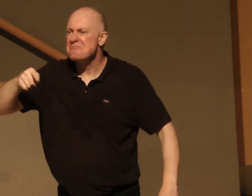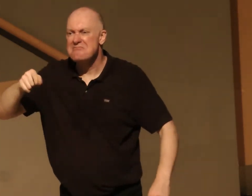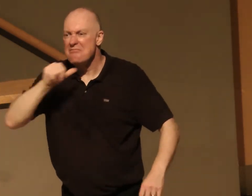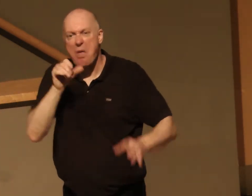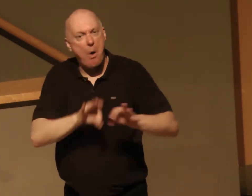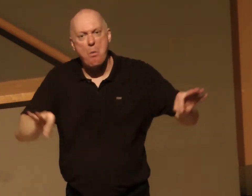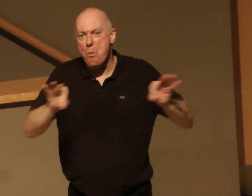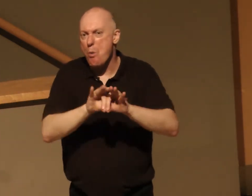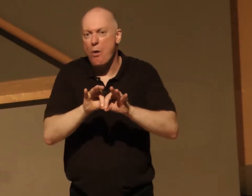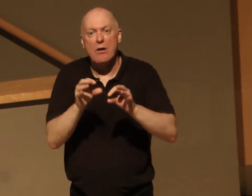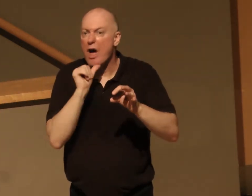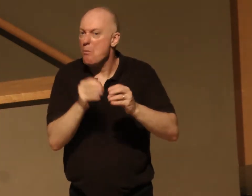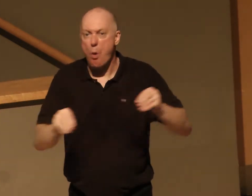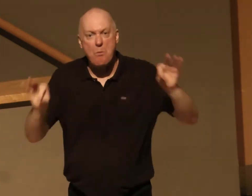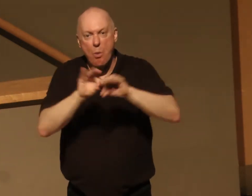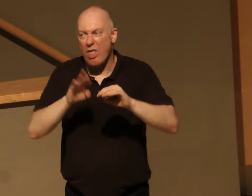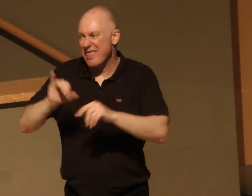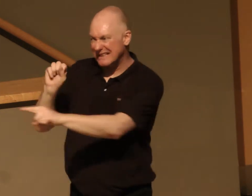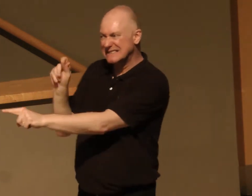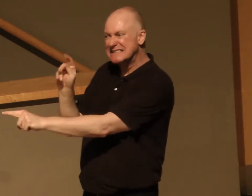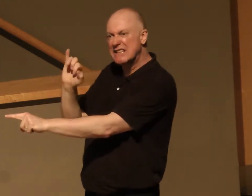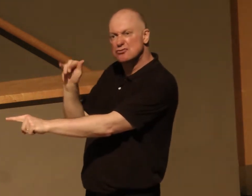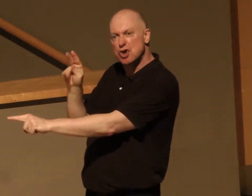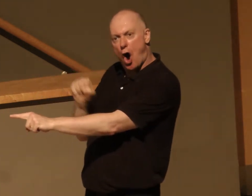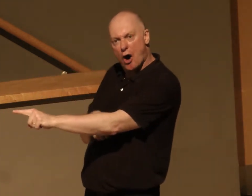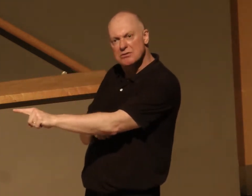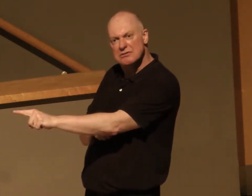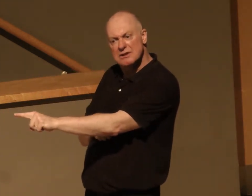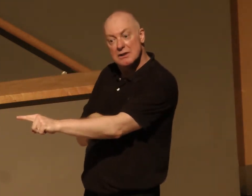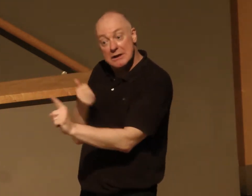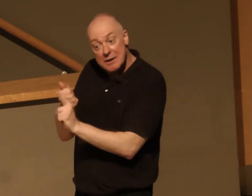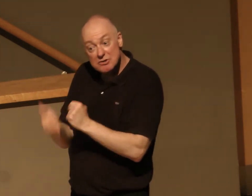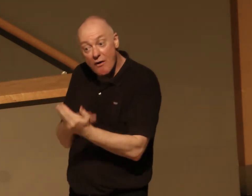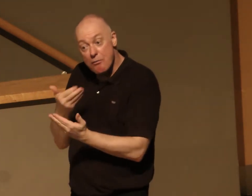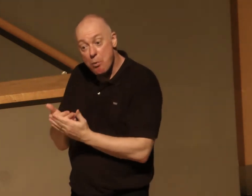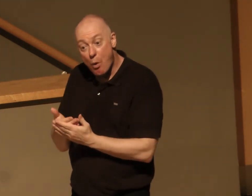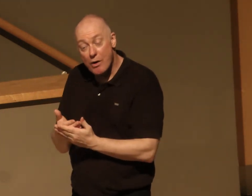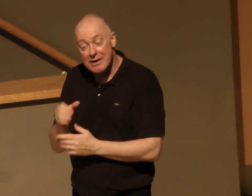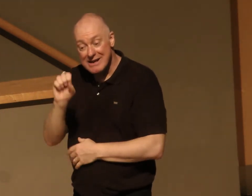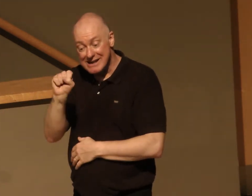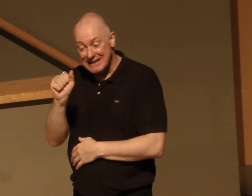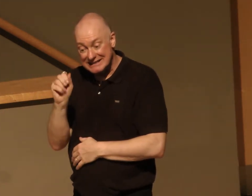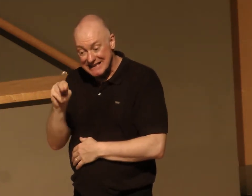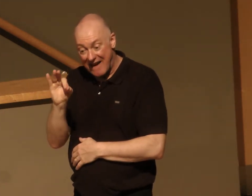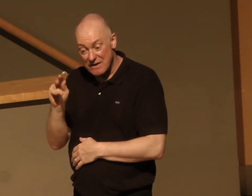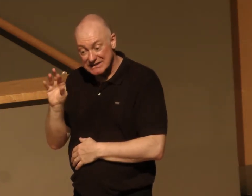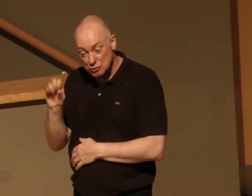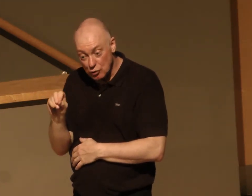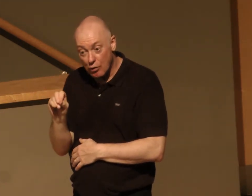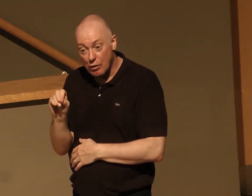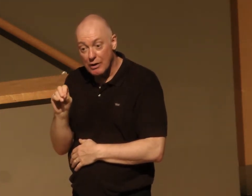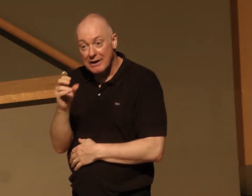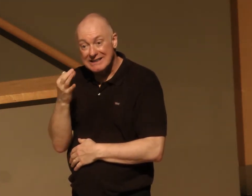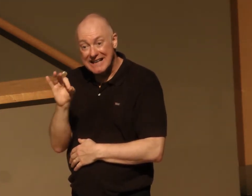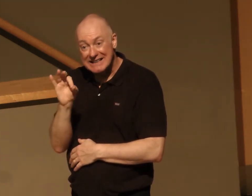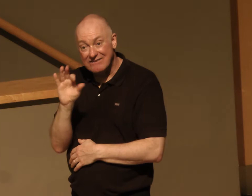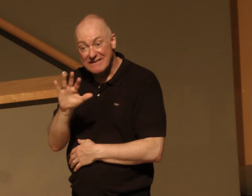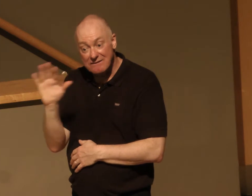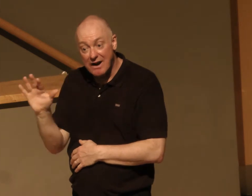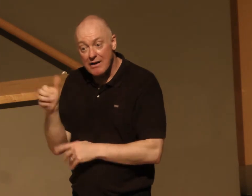than Steve Jobs. Born in San Francisco, California, on February 24, 1955, he was adopted